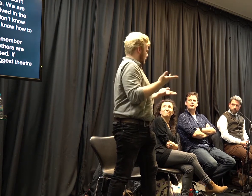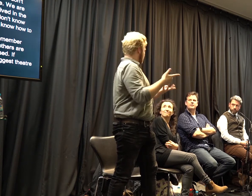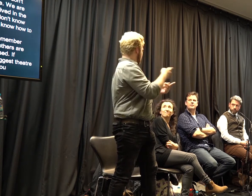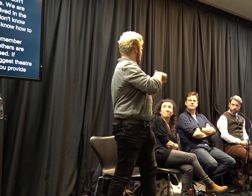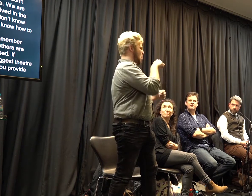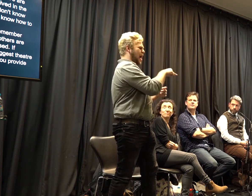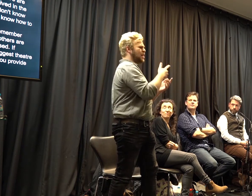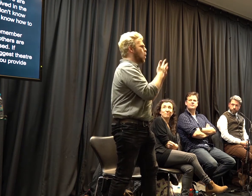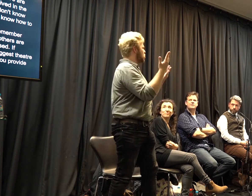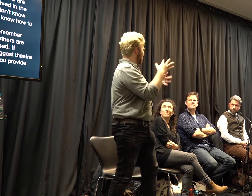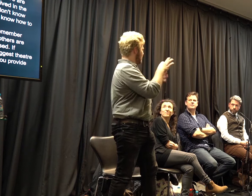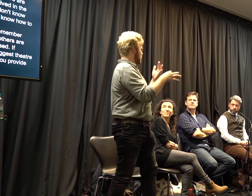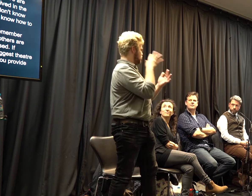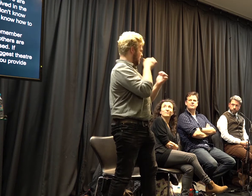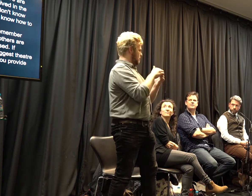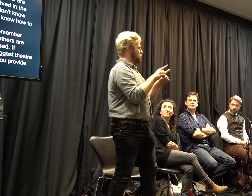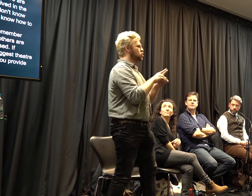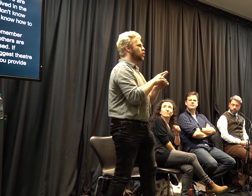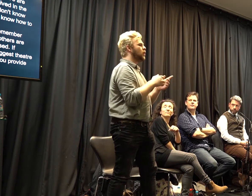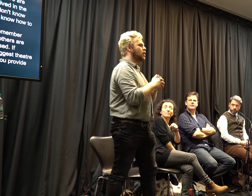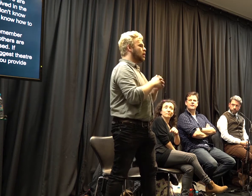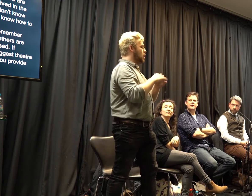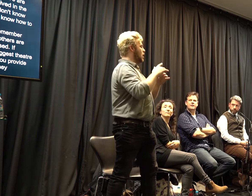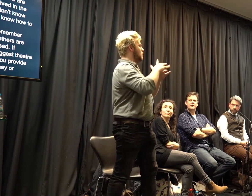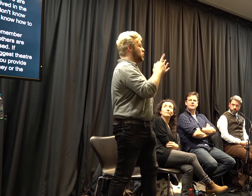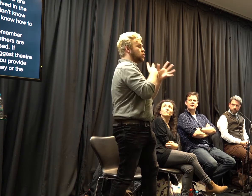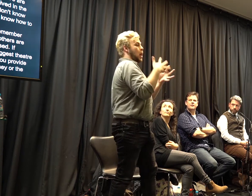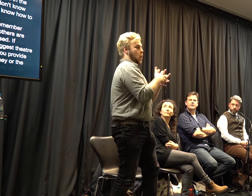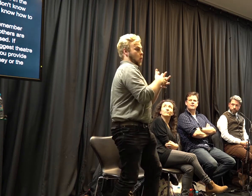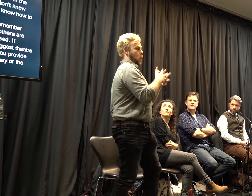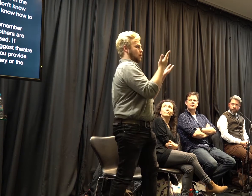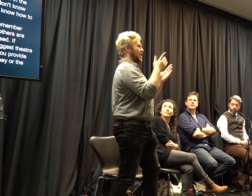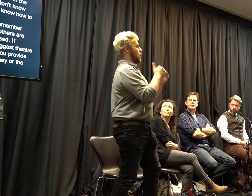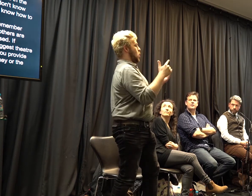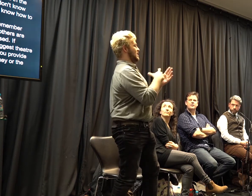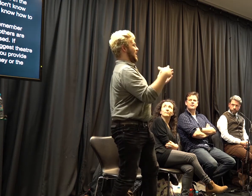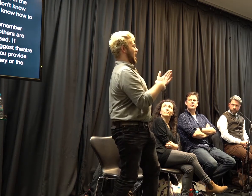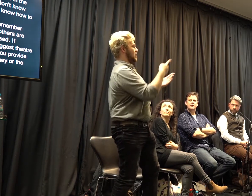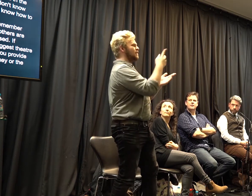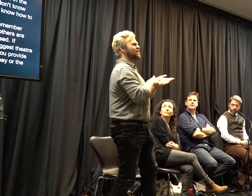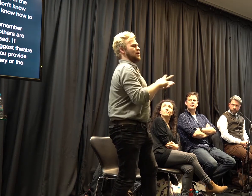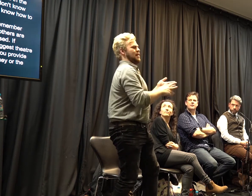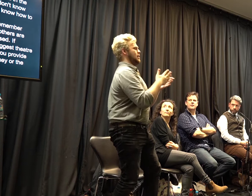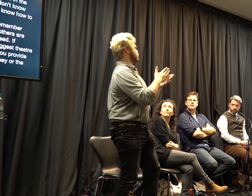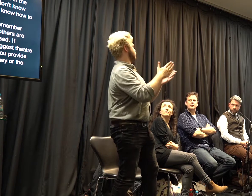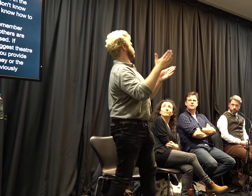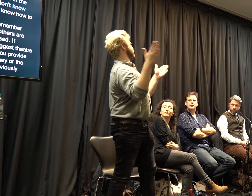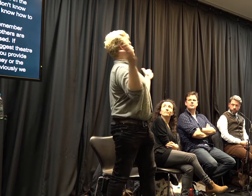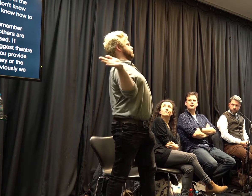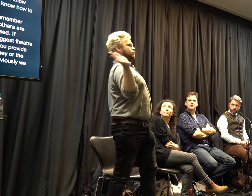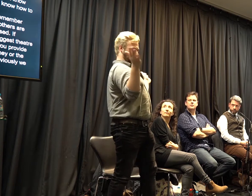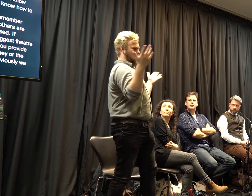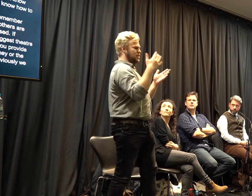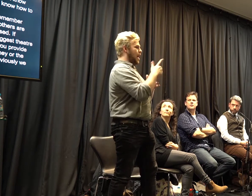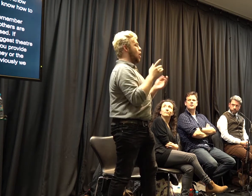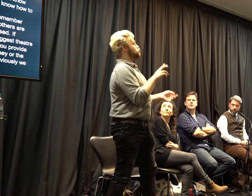interpreter, they may not have the money or the resources in place to make this happen. Obviously, we do have the Equality